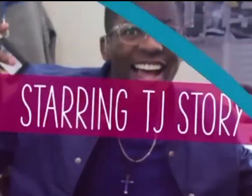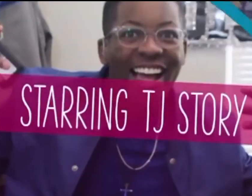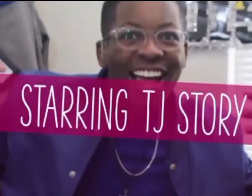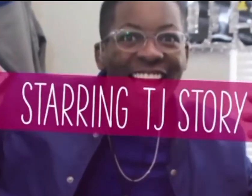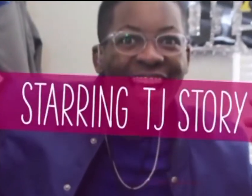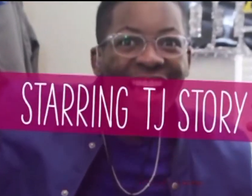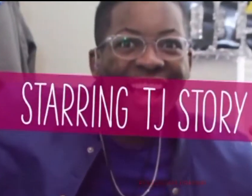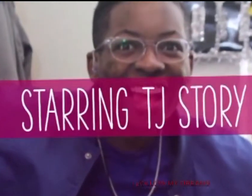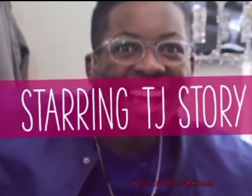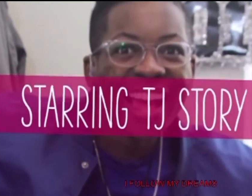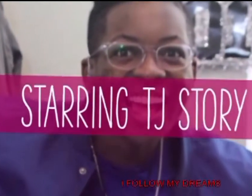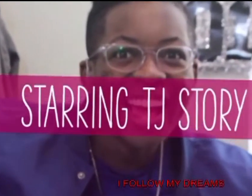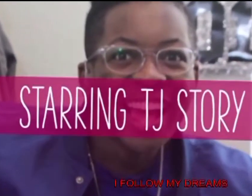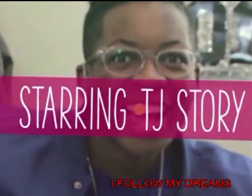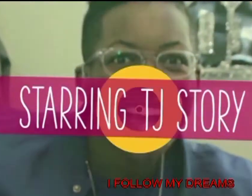come. Can you hear me?